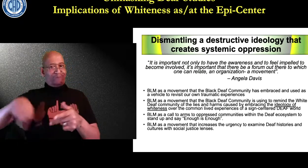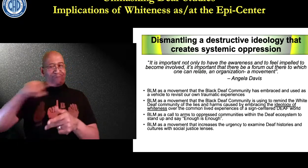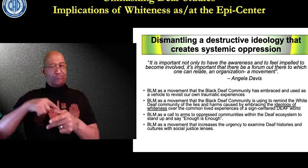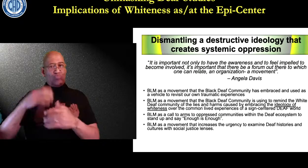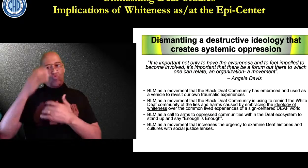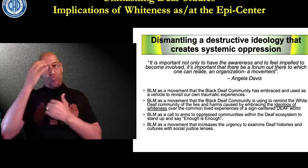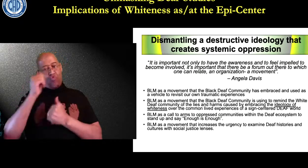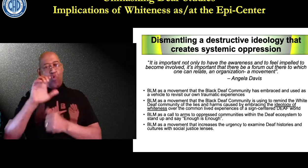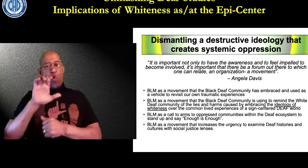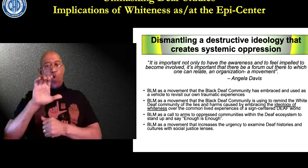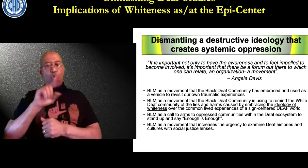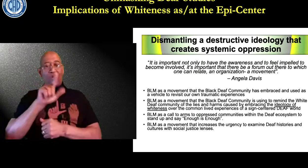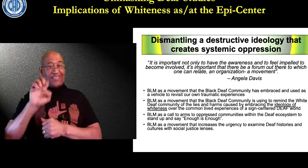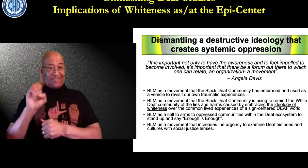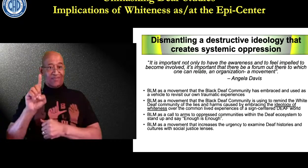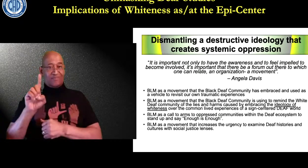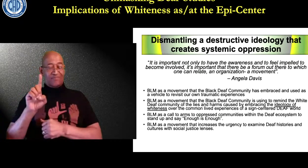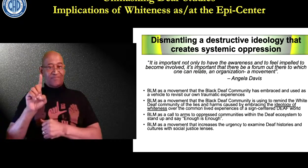picking and choosing